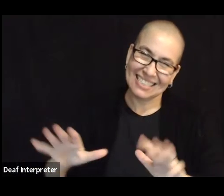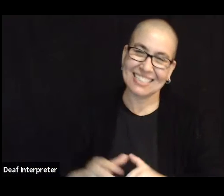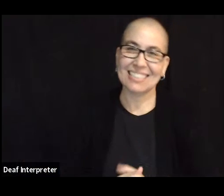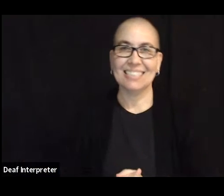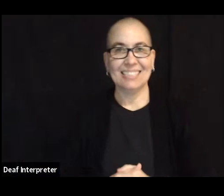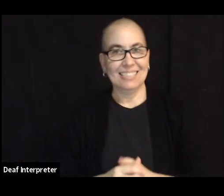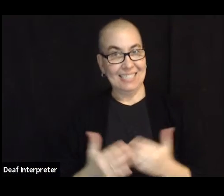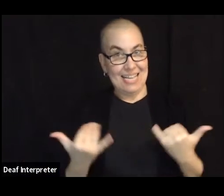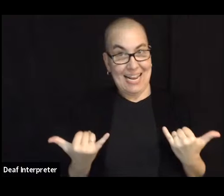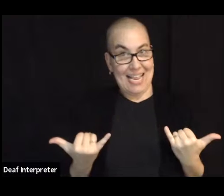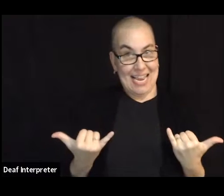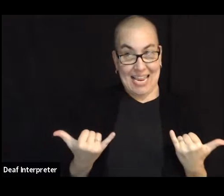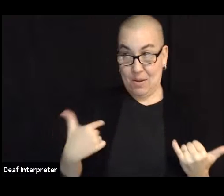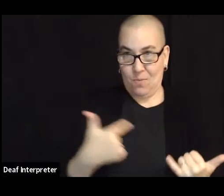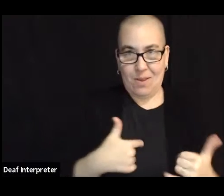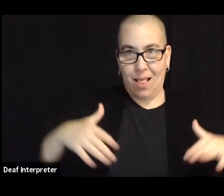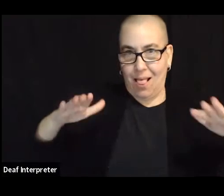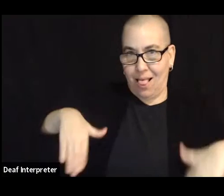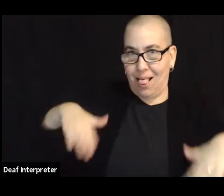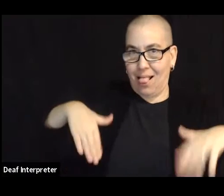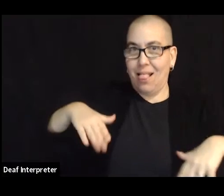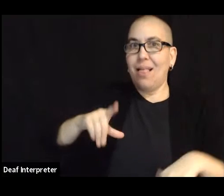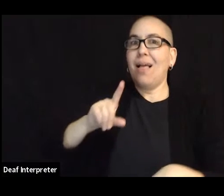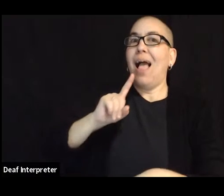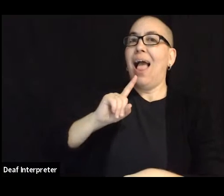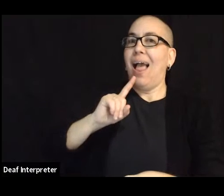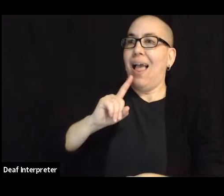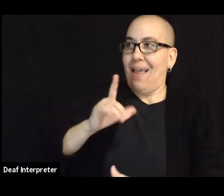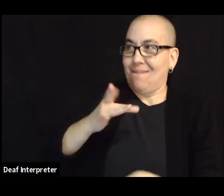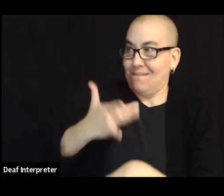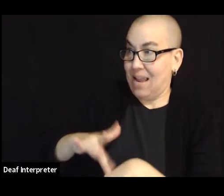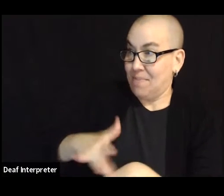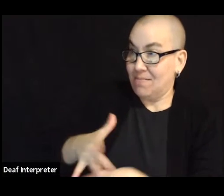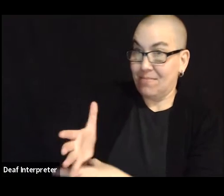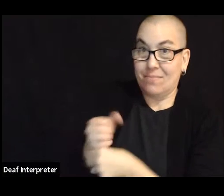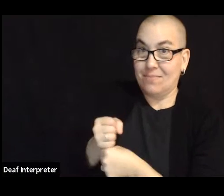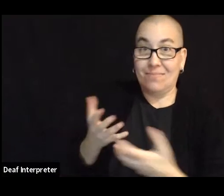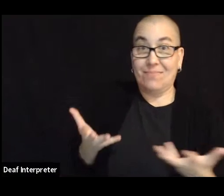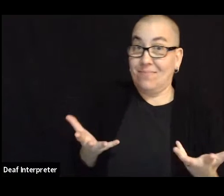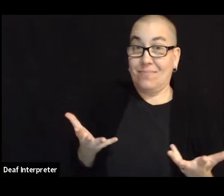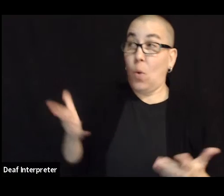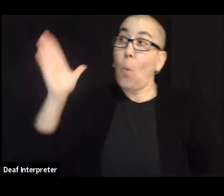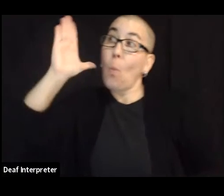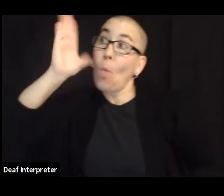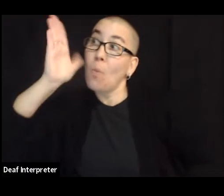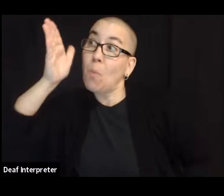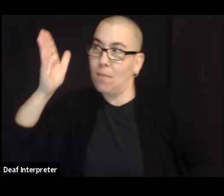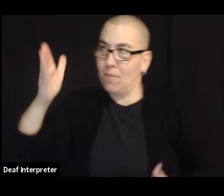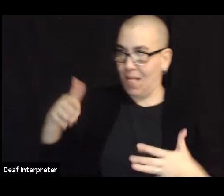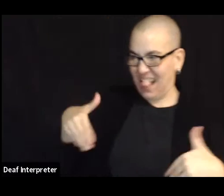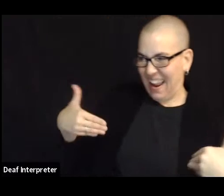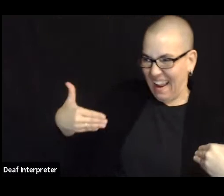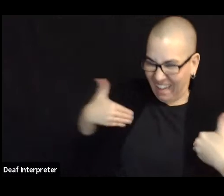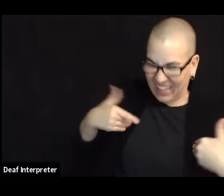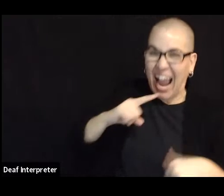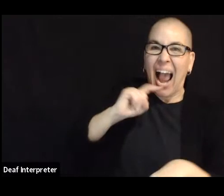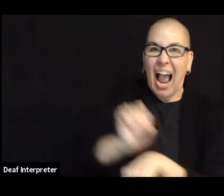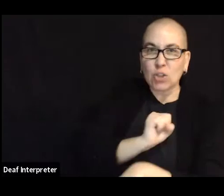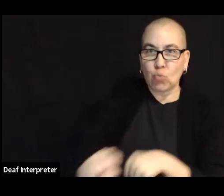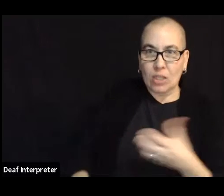available for Minnesota to order. No additional doses have been shipped to Minnesota, and no additional doses have